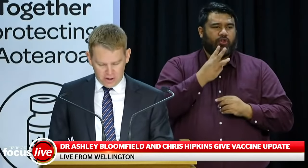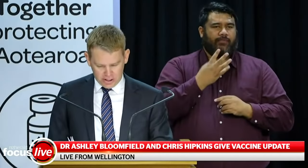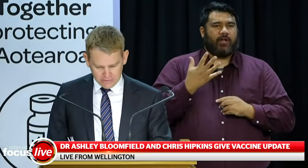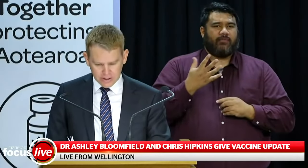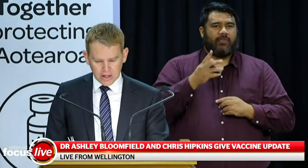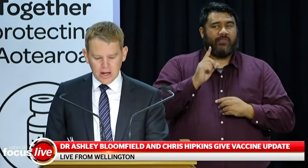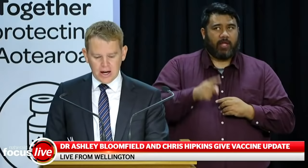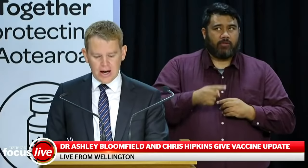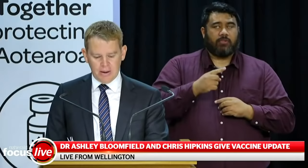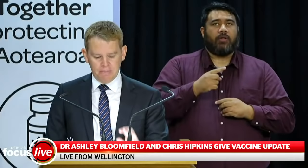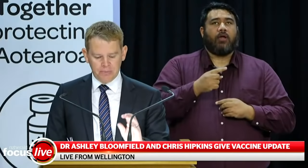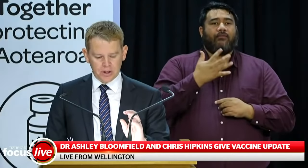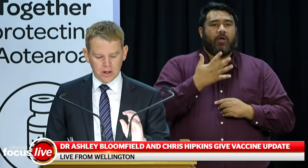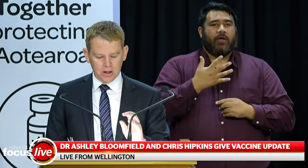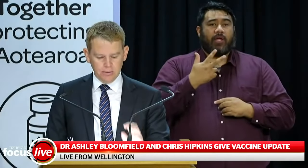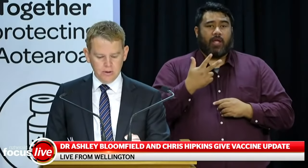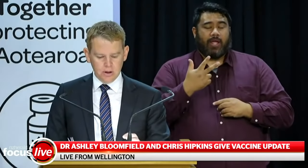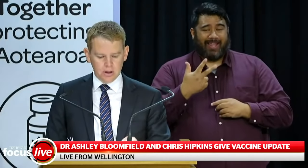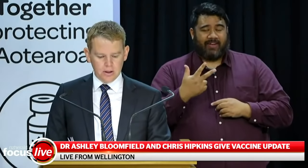135,585.